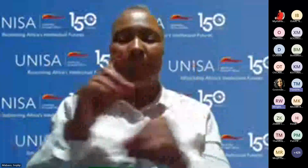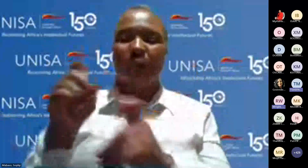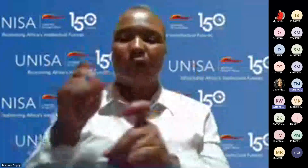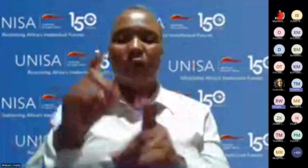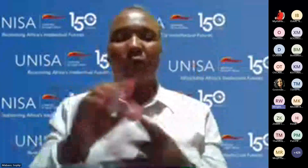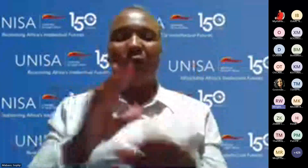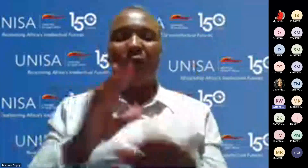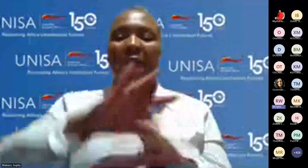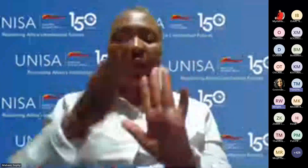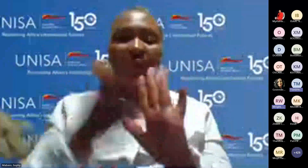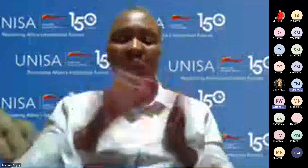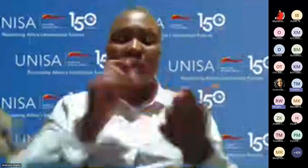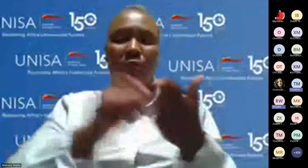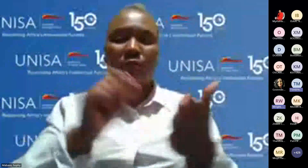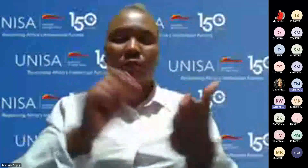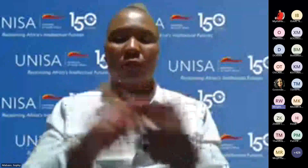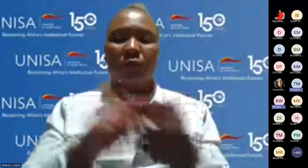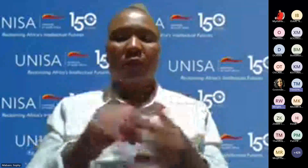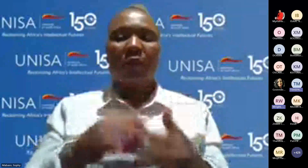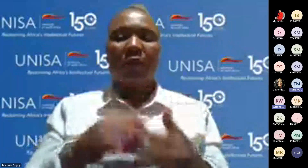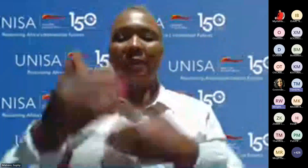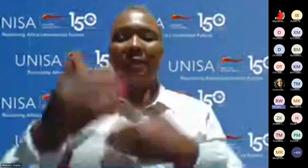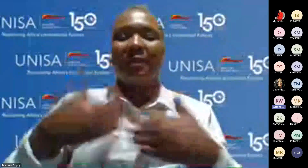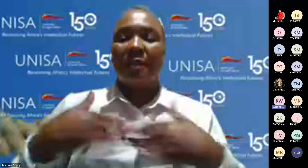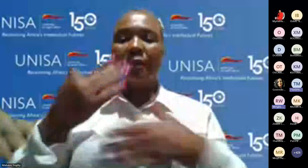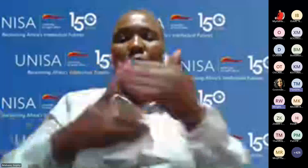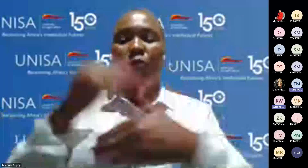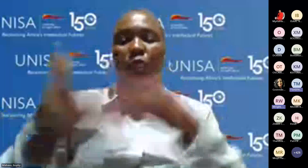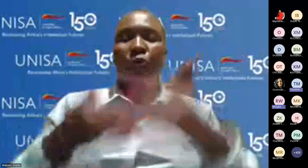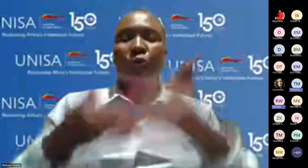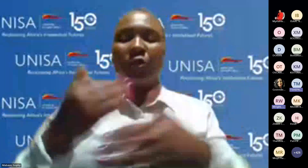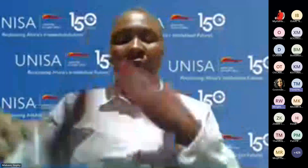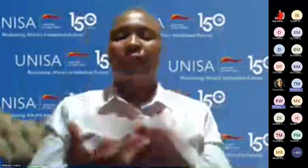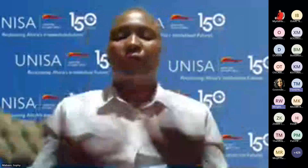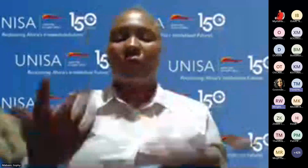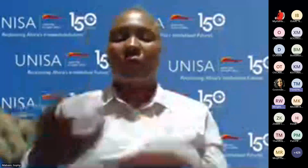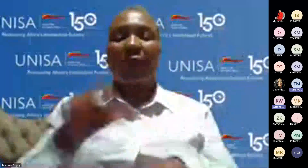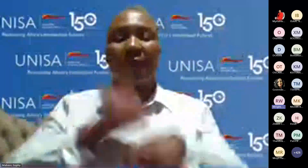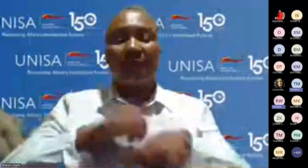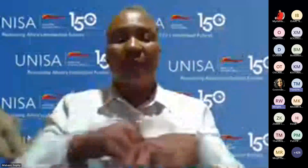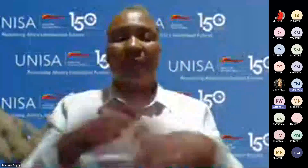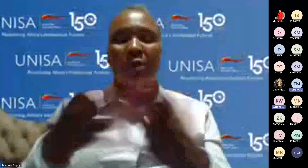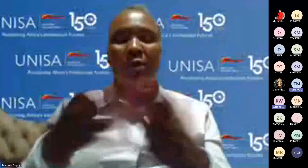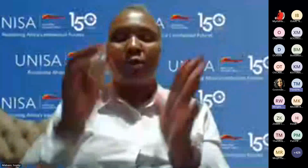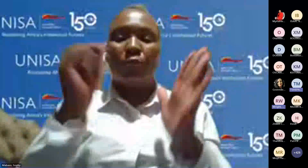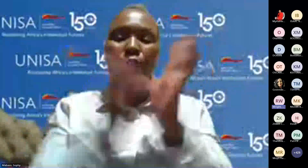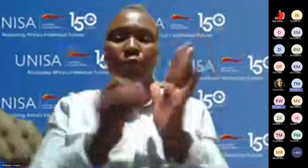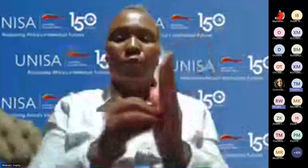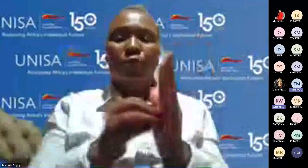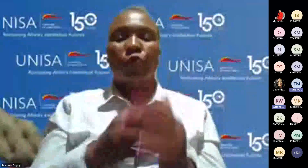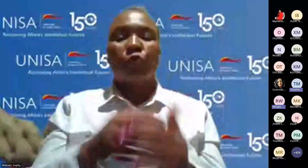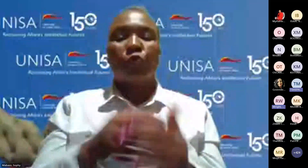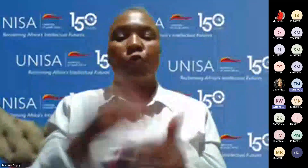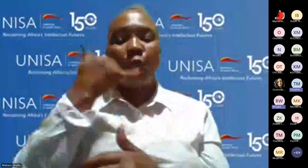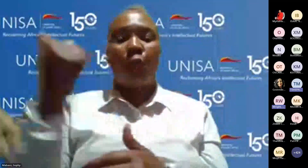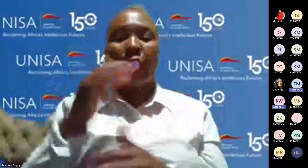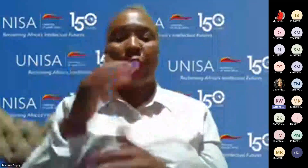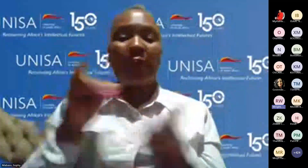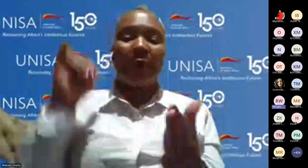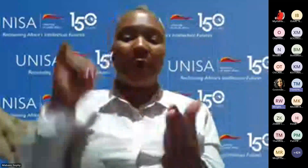you've written, start the upload process at the end. During that time, put it on flight mode so that you don't get